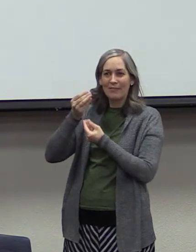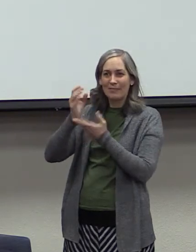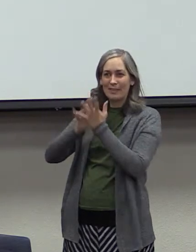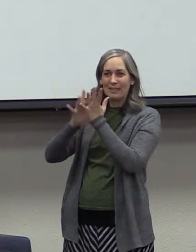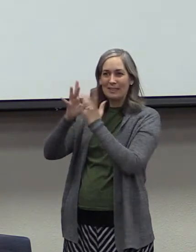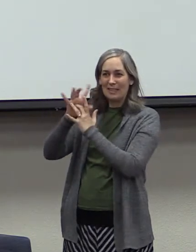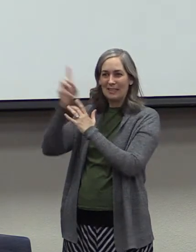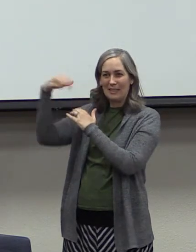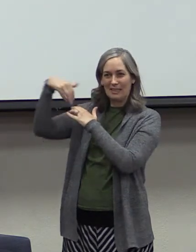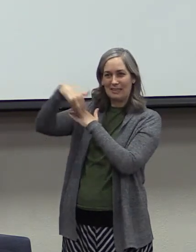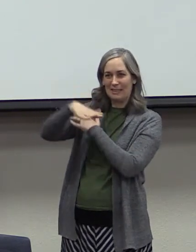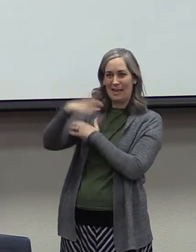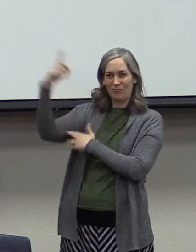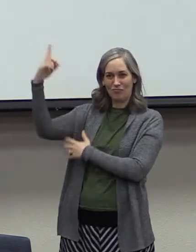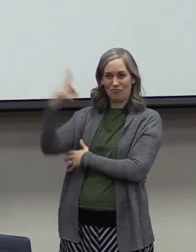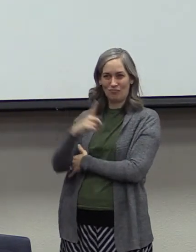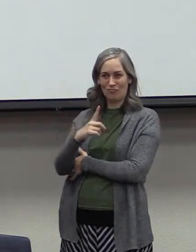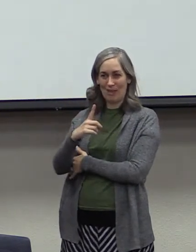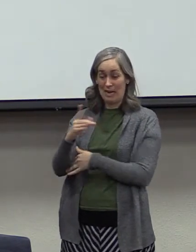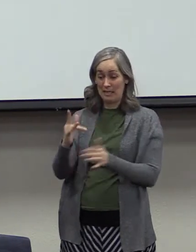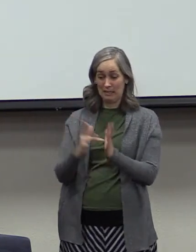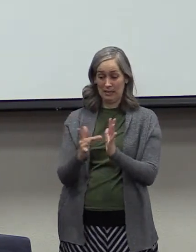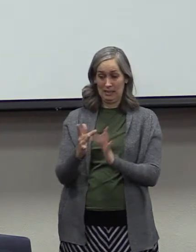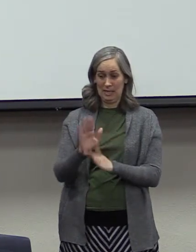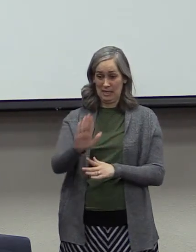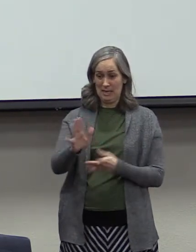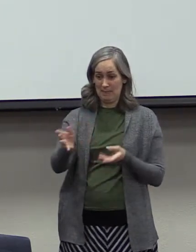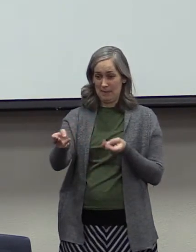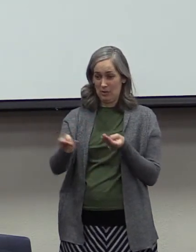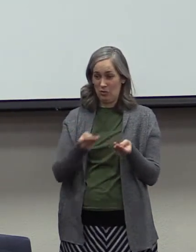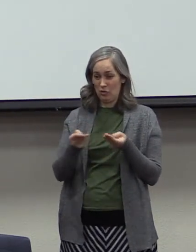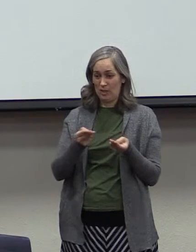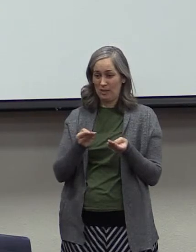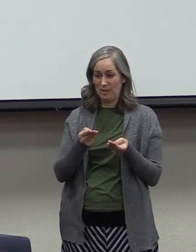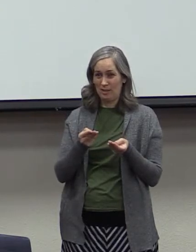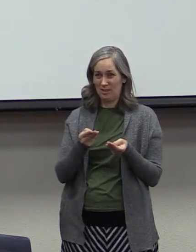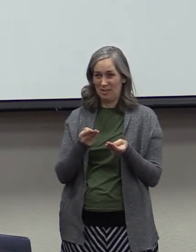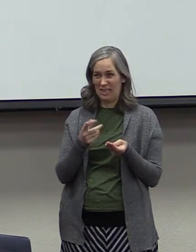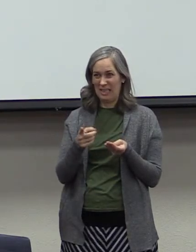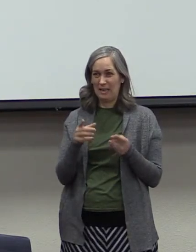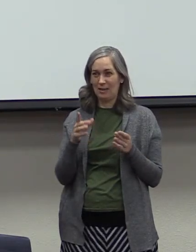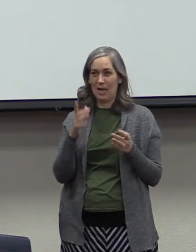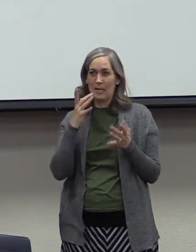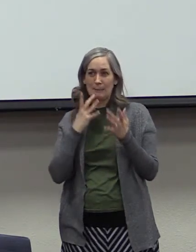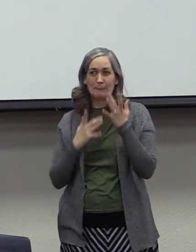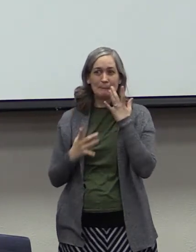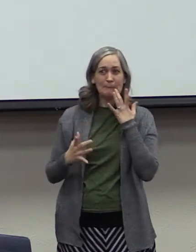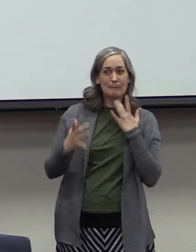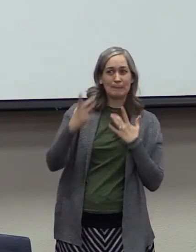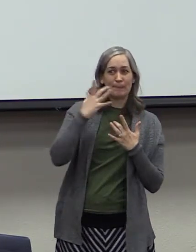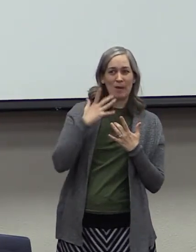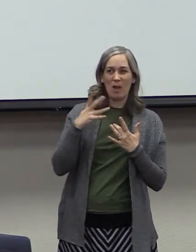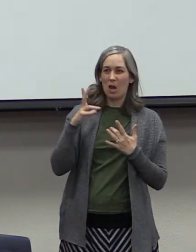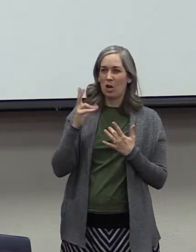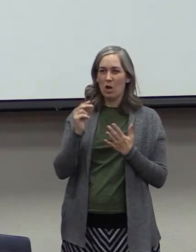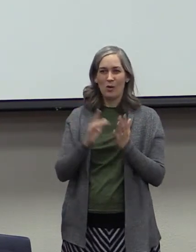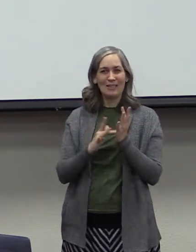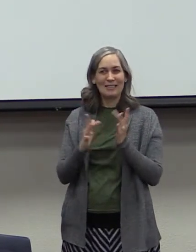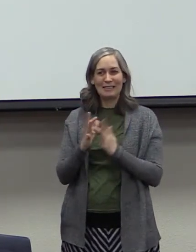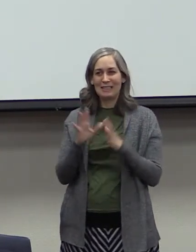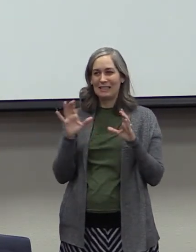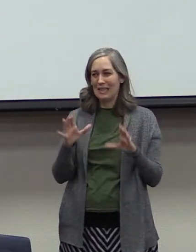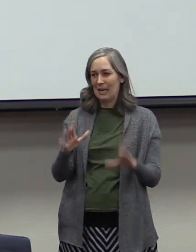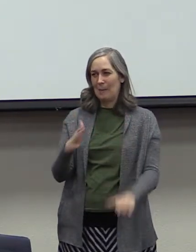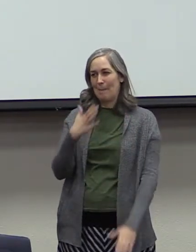And during the life of Jesus in His ministry, was it substandard? He gave